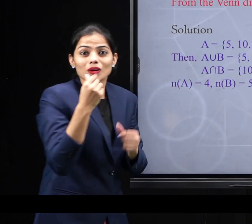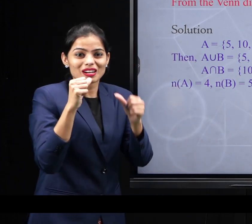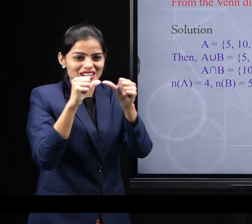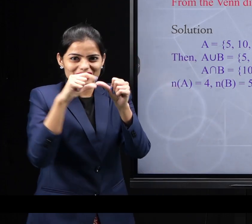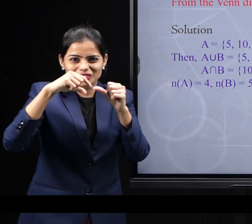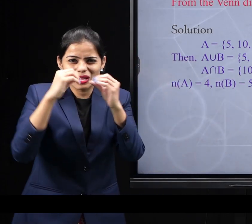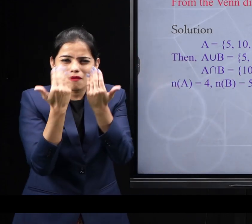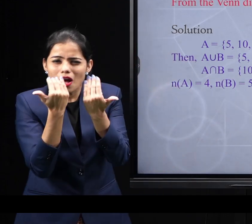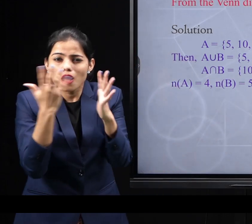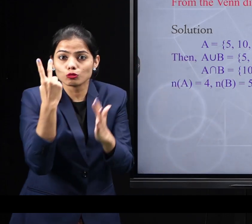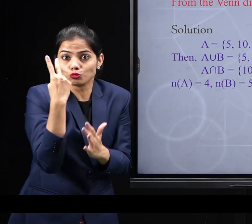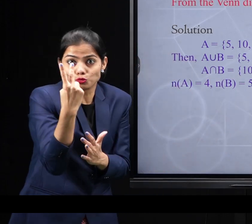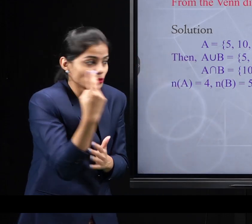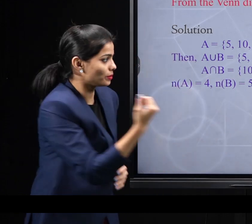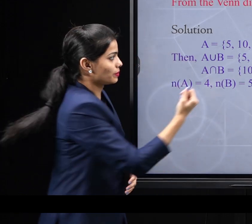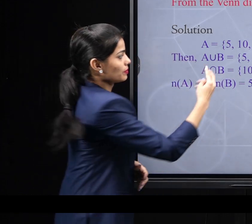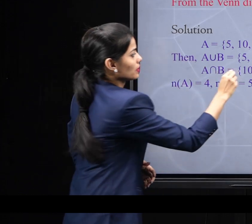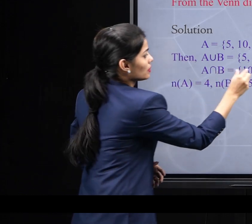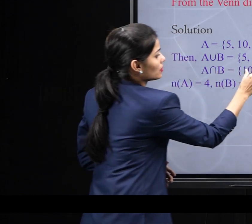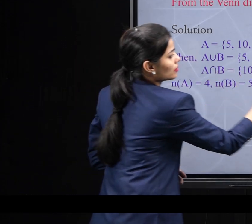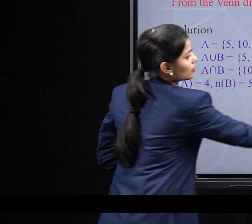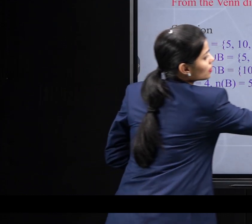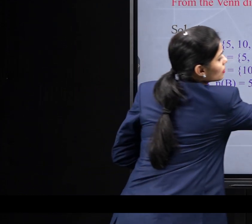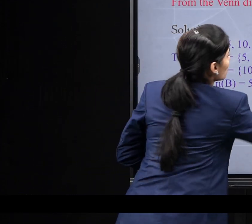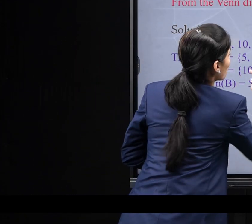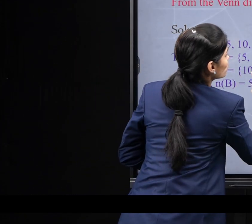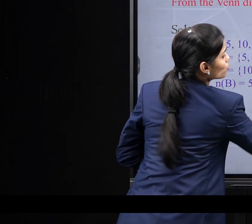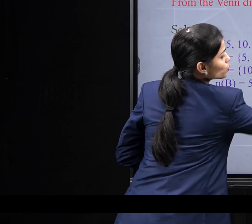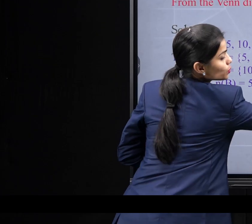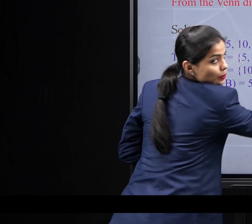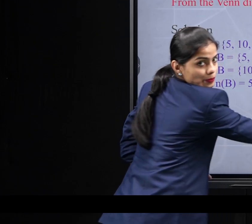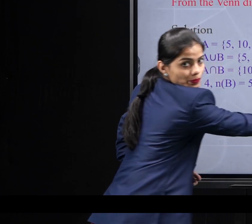N into A intersection B is equals to 2.